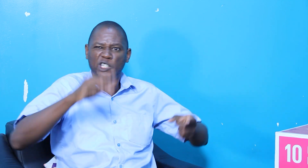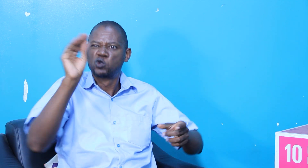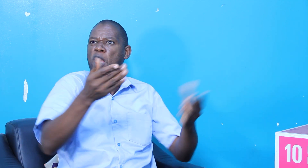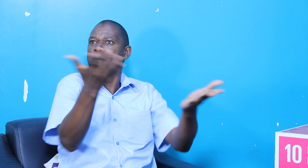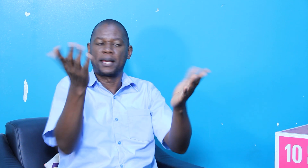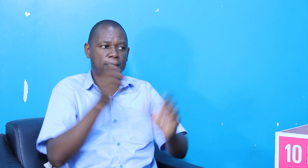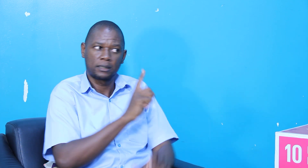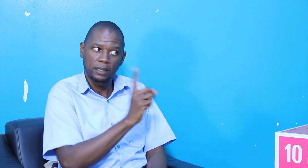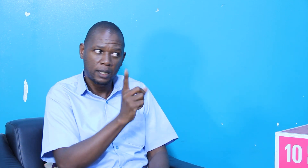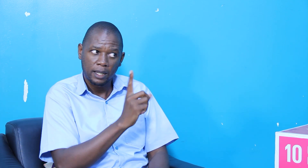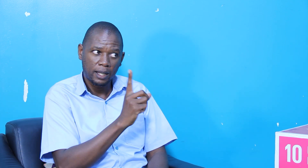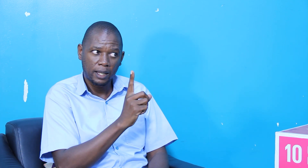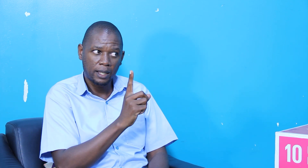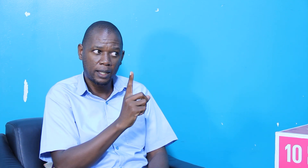this.